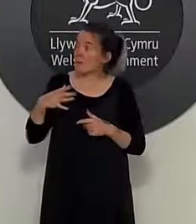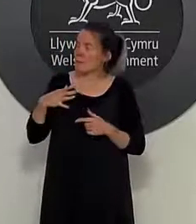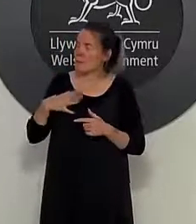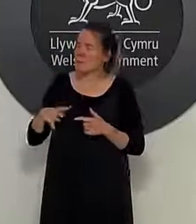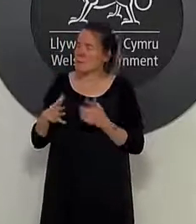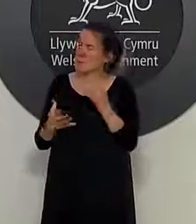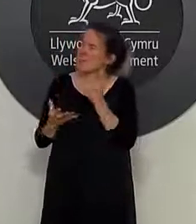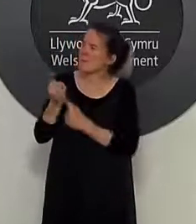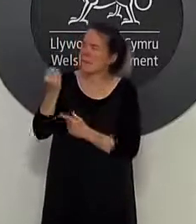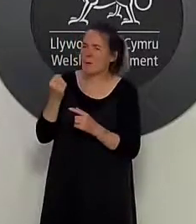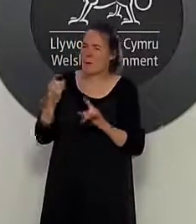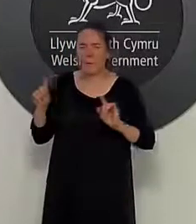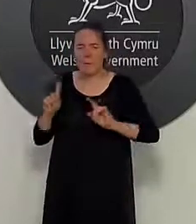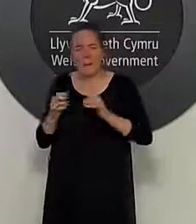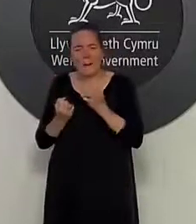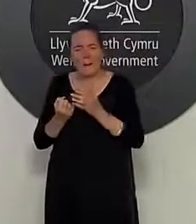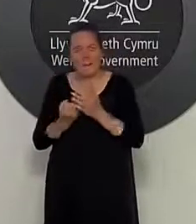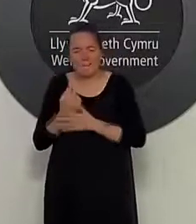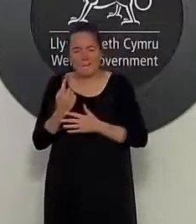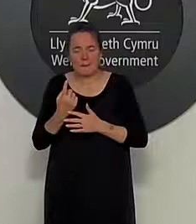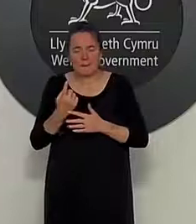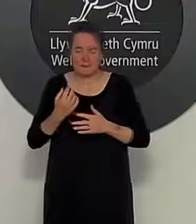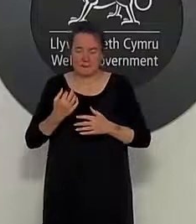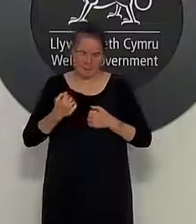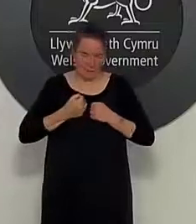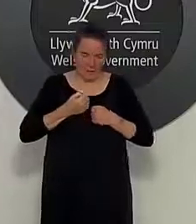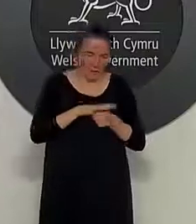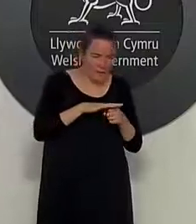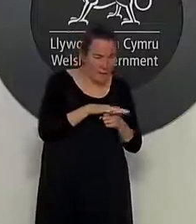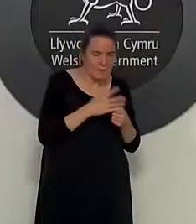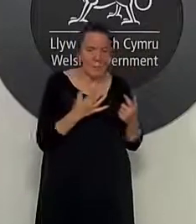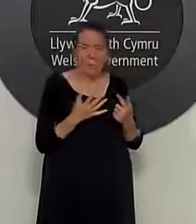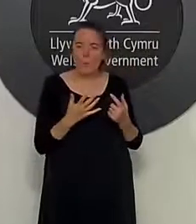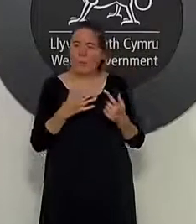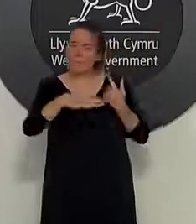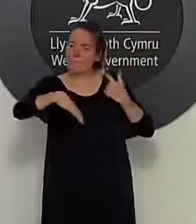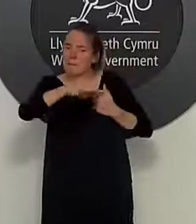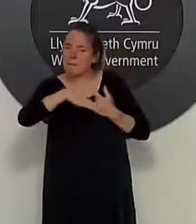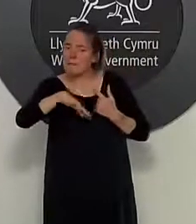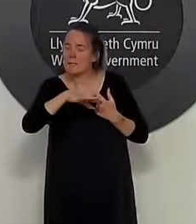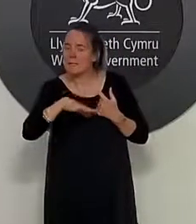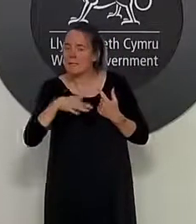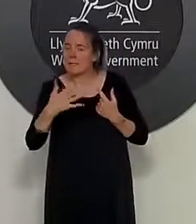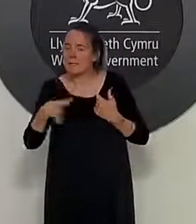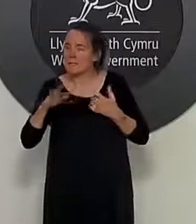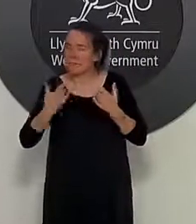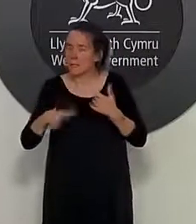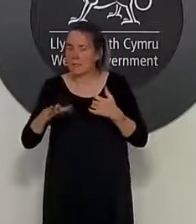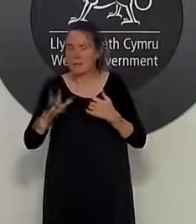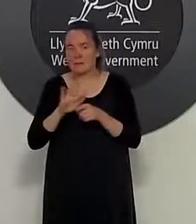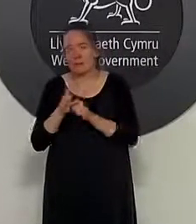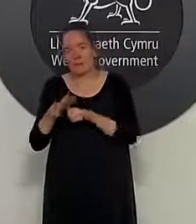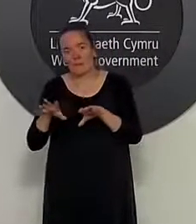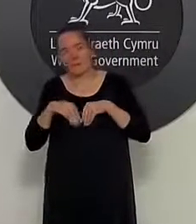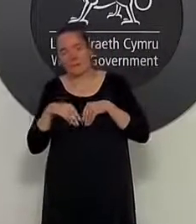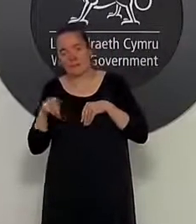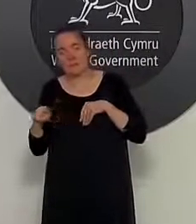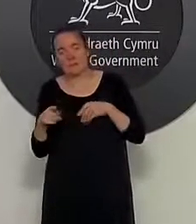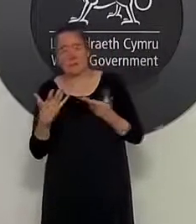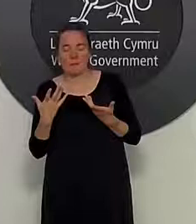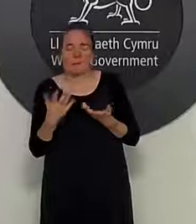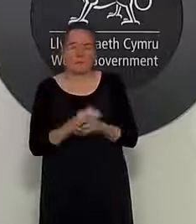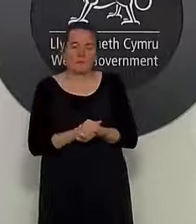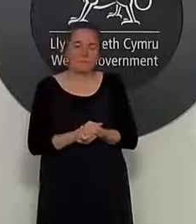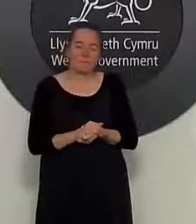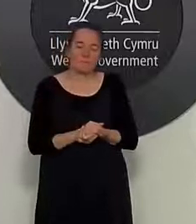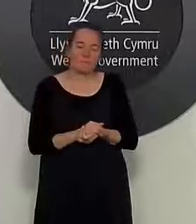happened in their own cases or the cases of people who were close to them, that they get better answers and more consistent answers